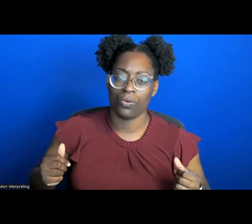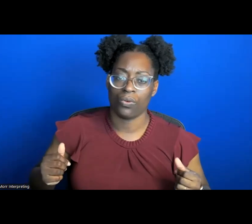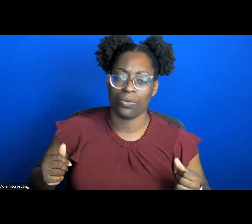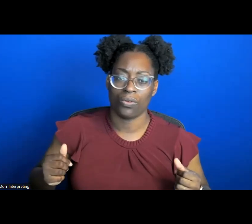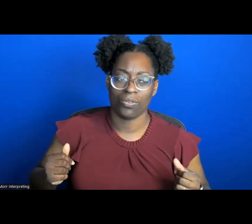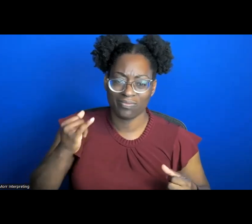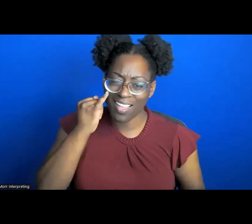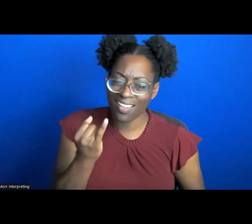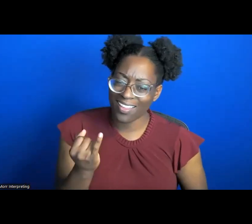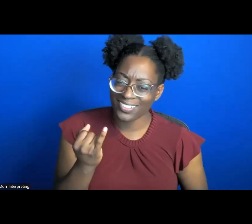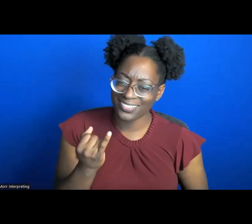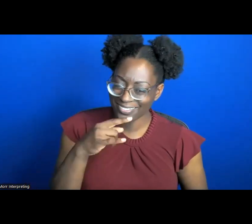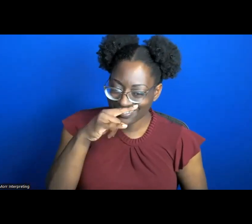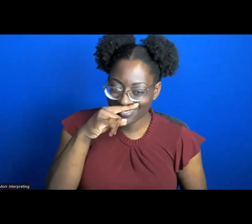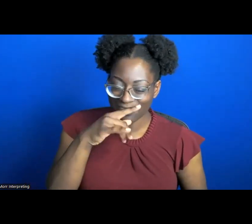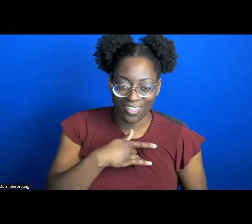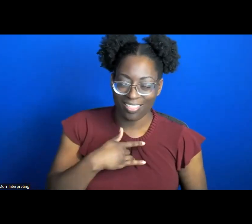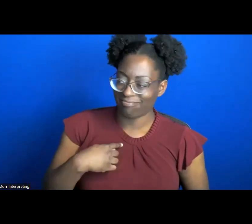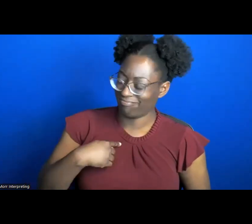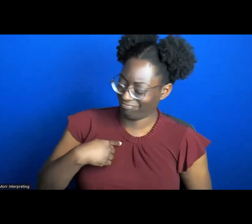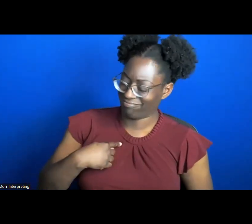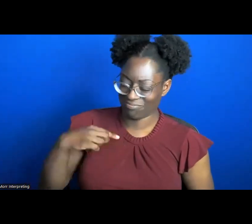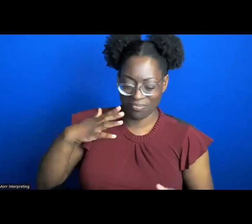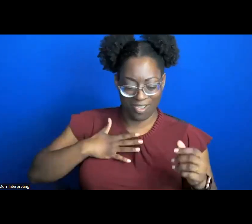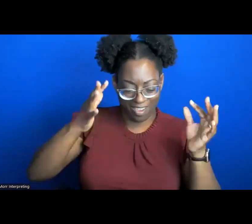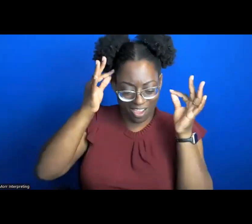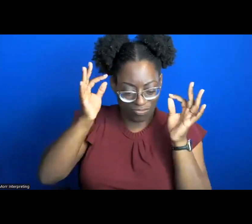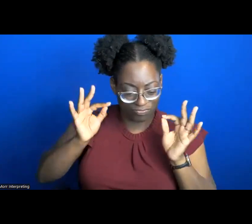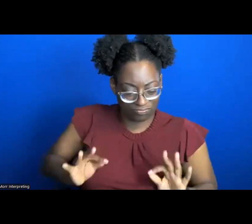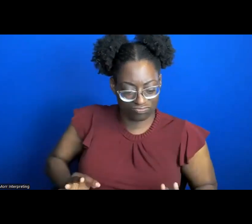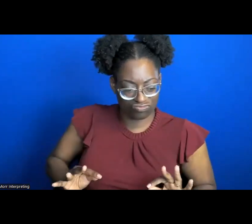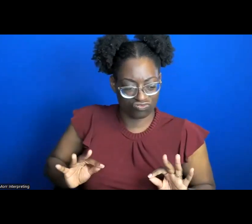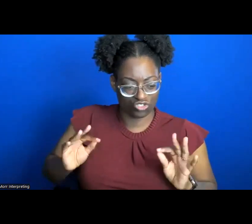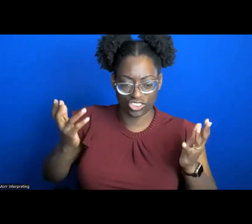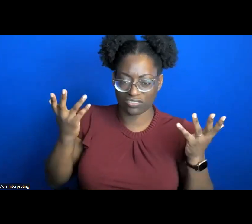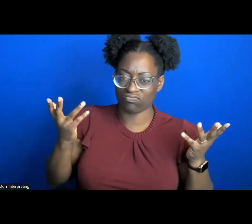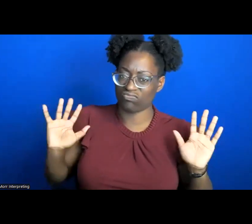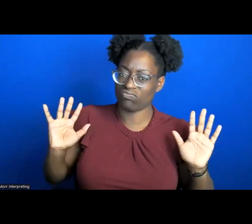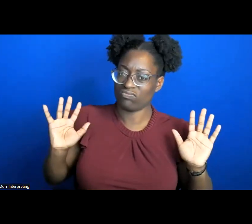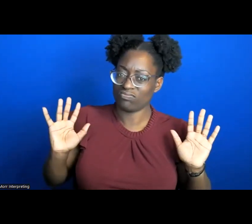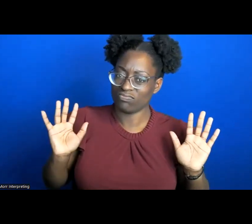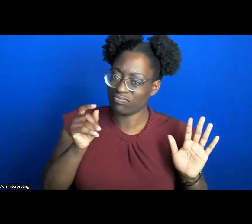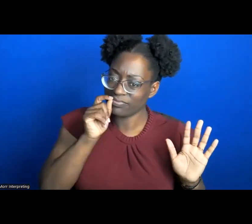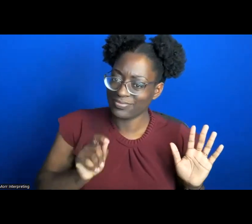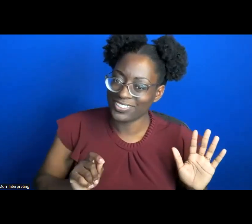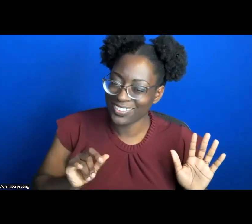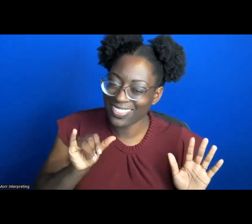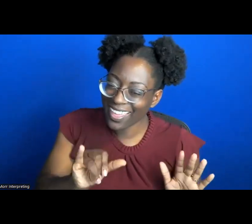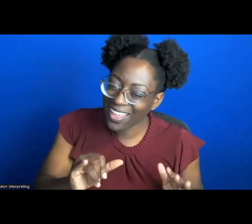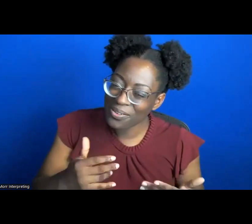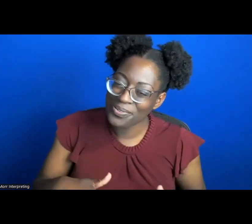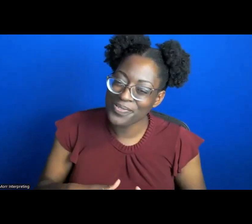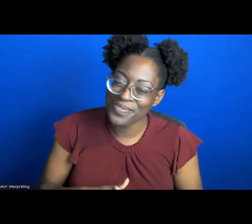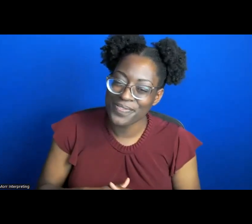esteem? So I saw this book, Hair Love, and as a music lover, I know that if you want someone to remember something, put it